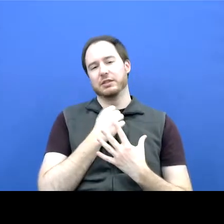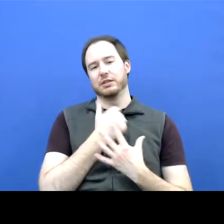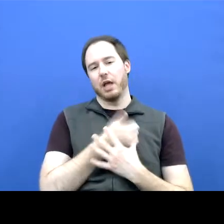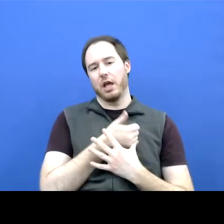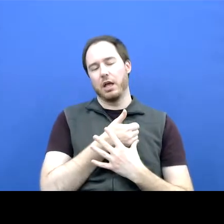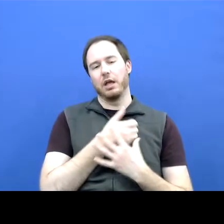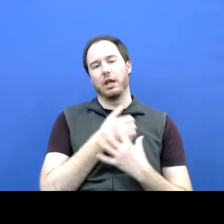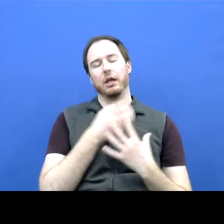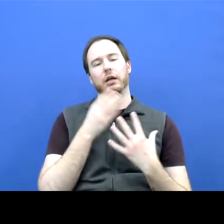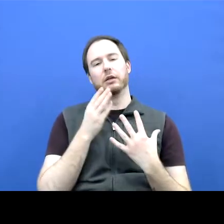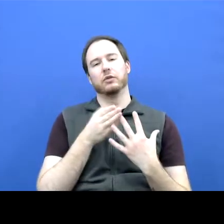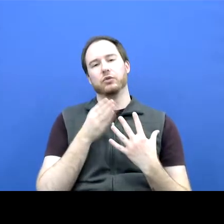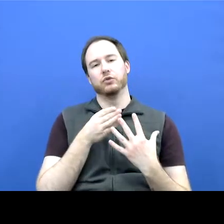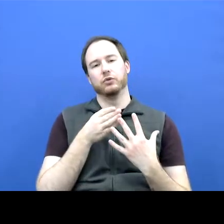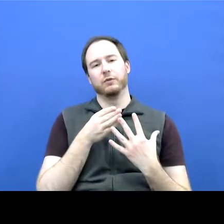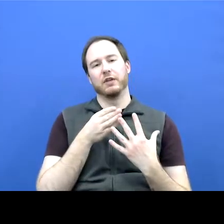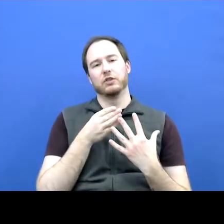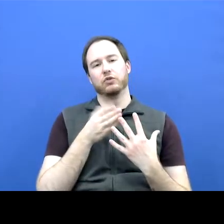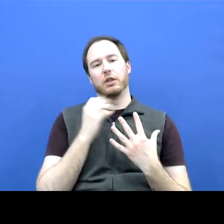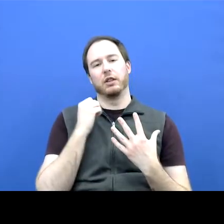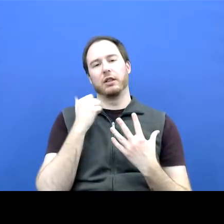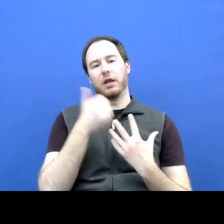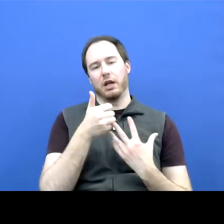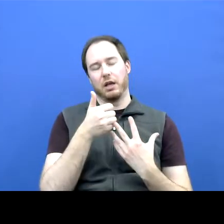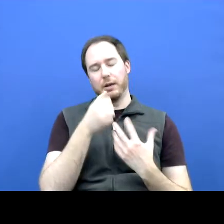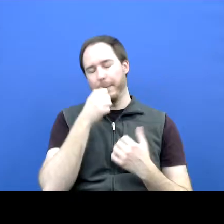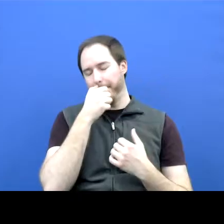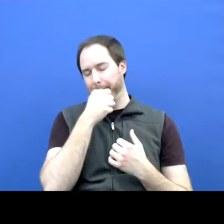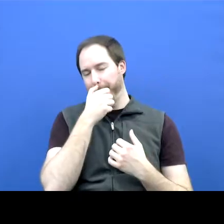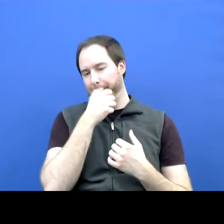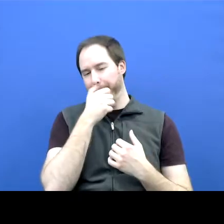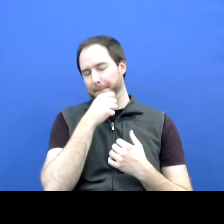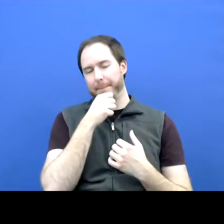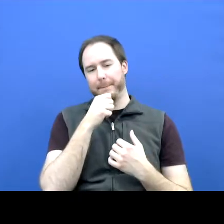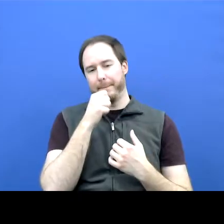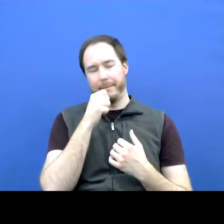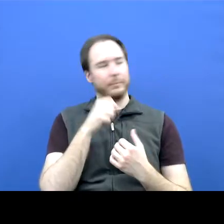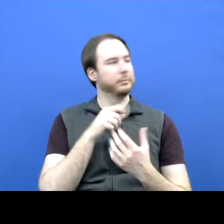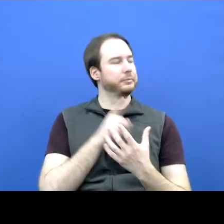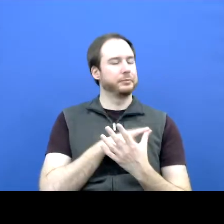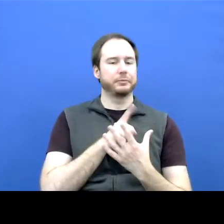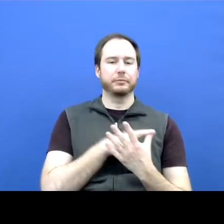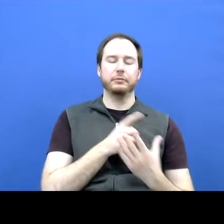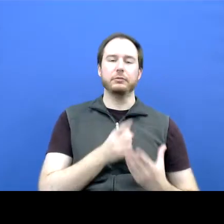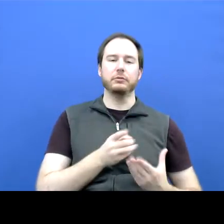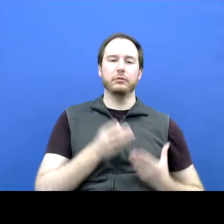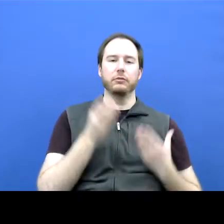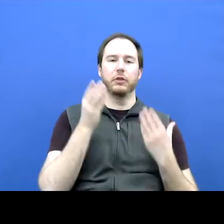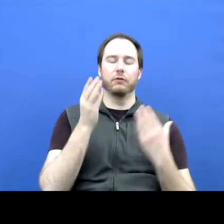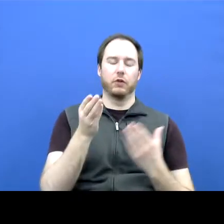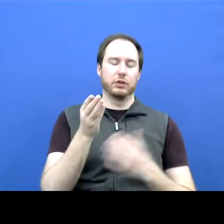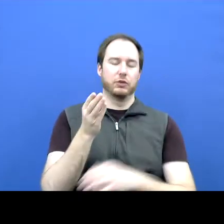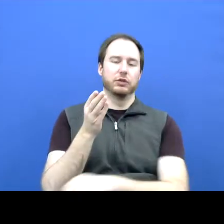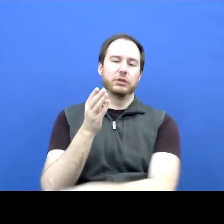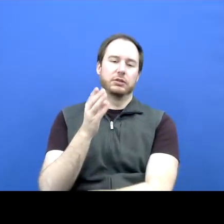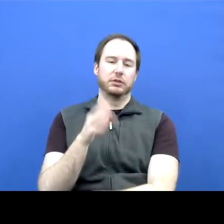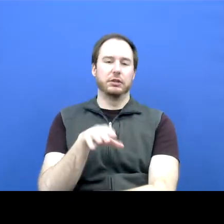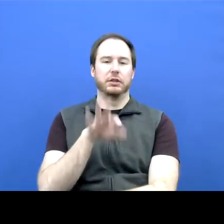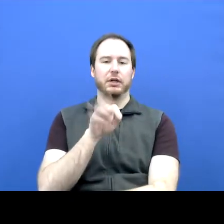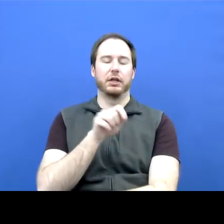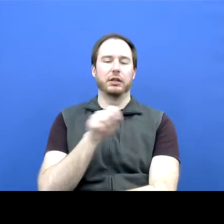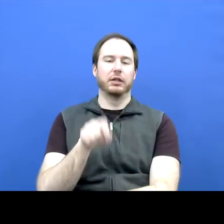Owens, Aye. Supervisor Schultz. Aye. Mr. Supervisor and fellow board members, I have